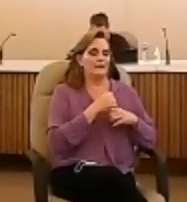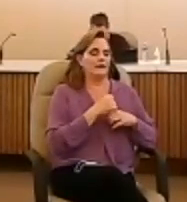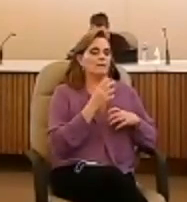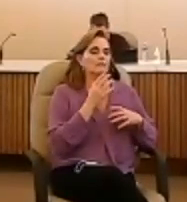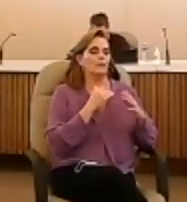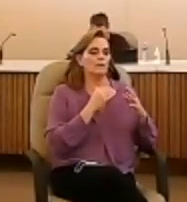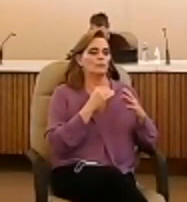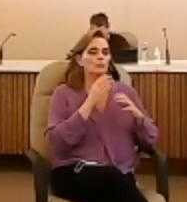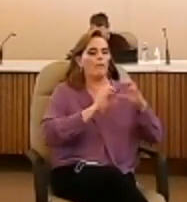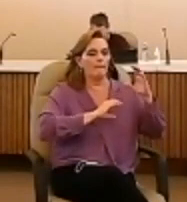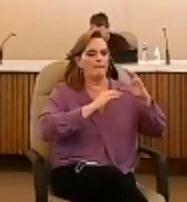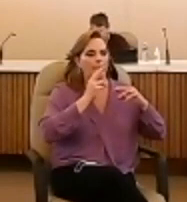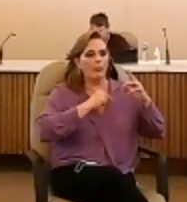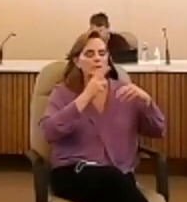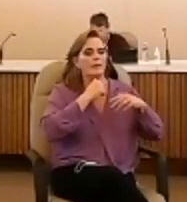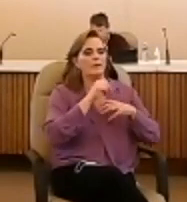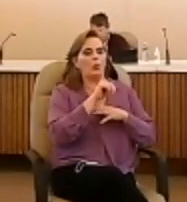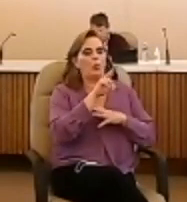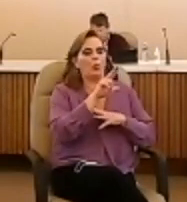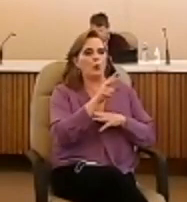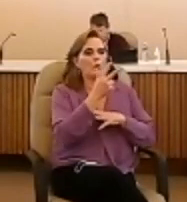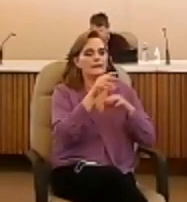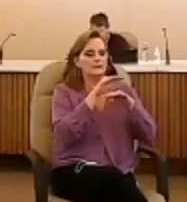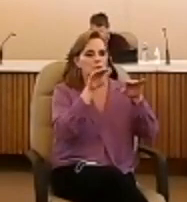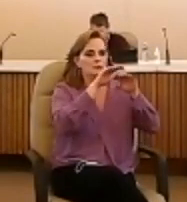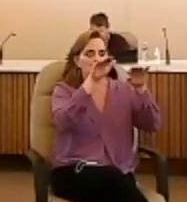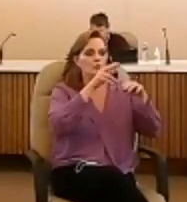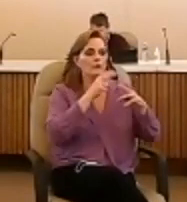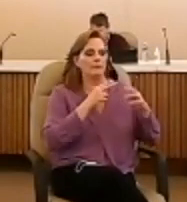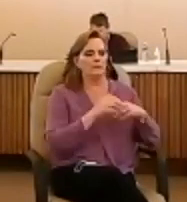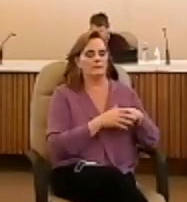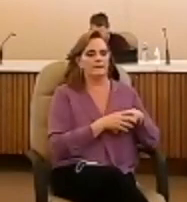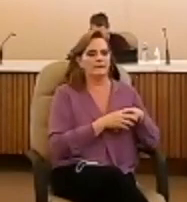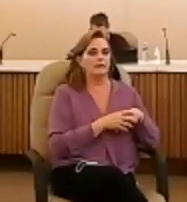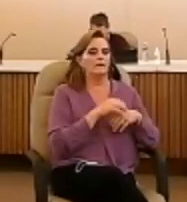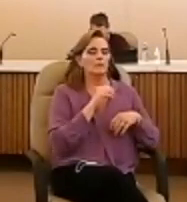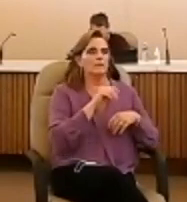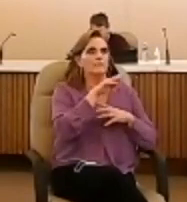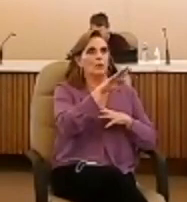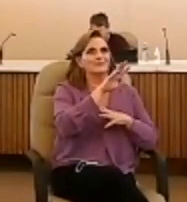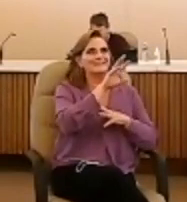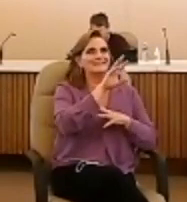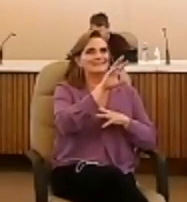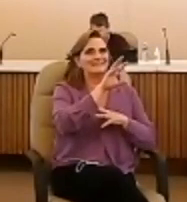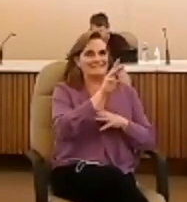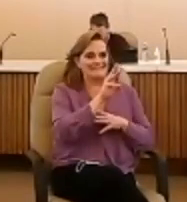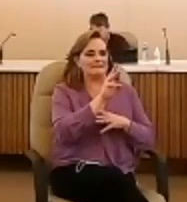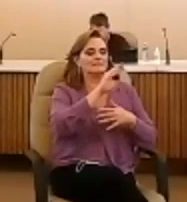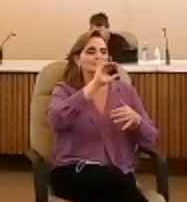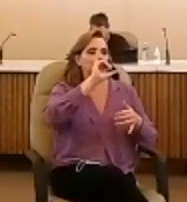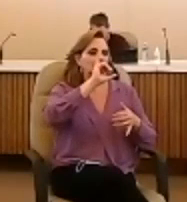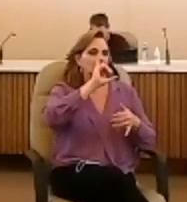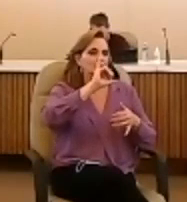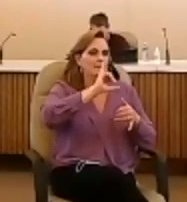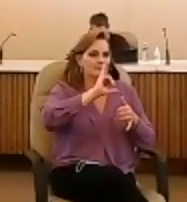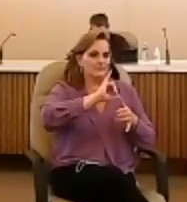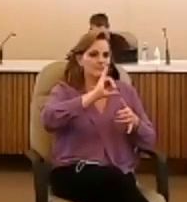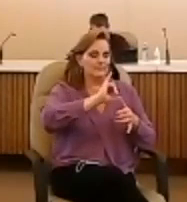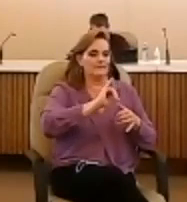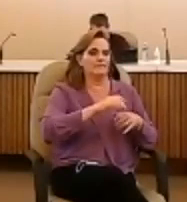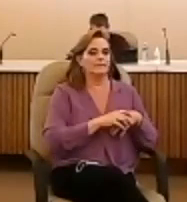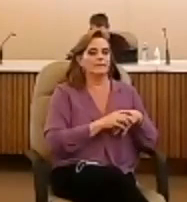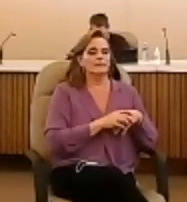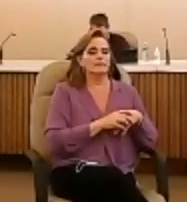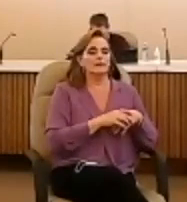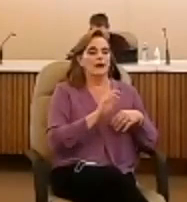with a height of 45 feet, whereas town code permits only a height of 40 feet in an industrial zone district.